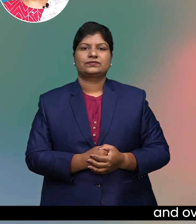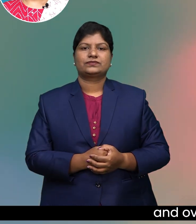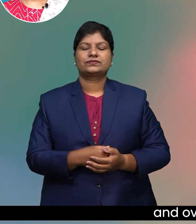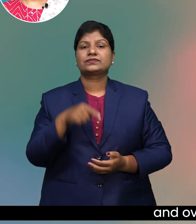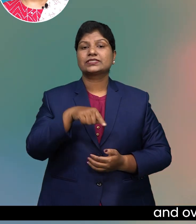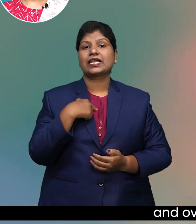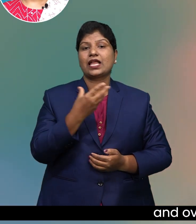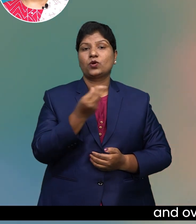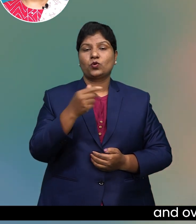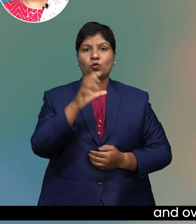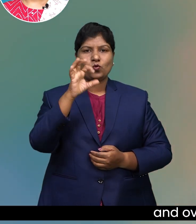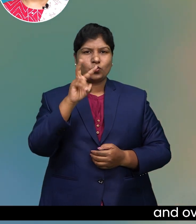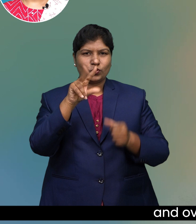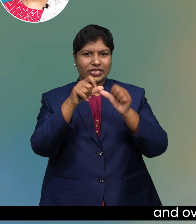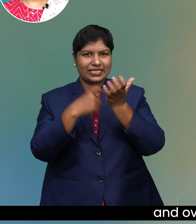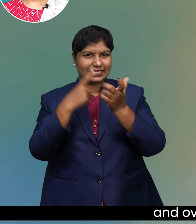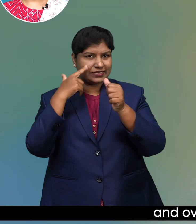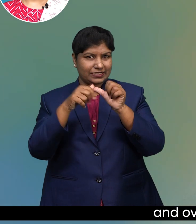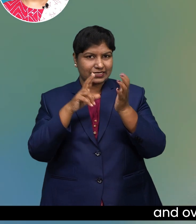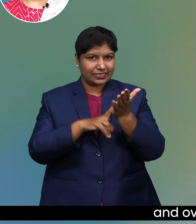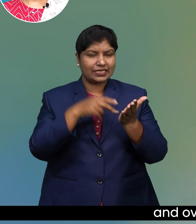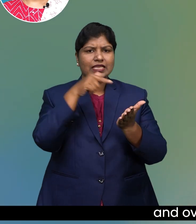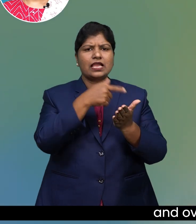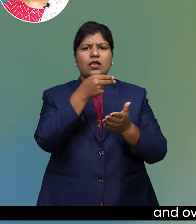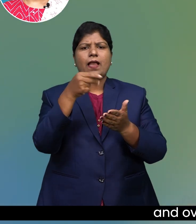and ovarian hormones like